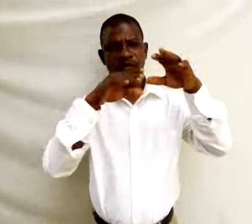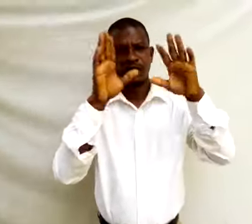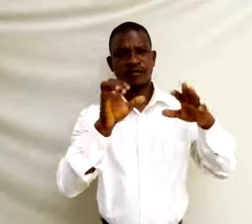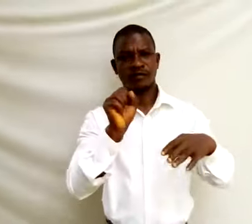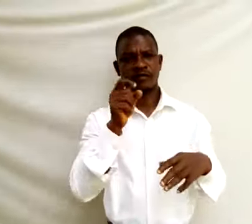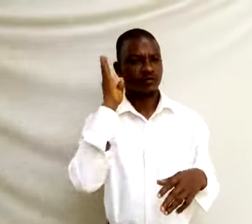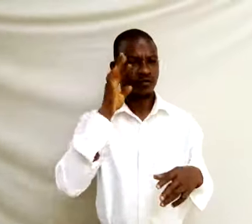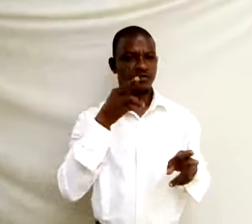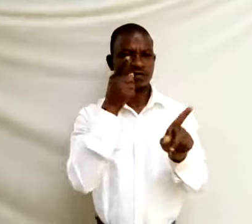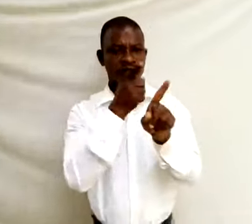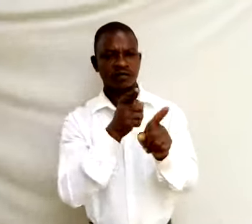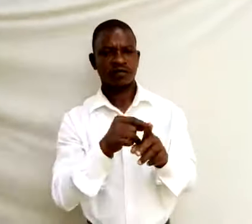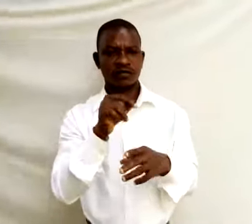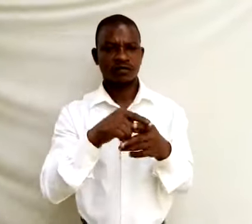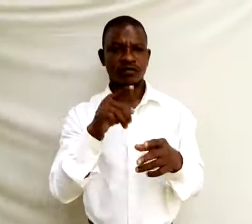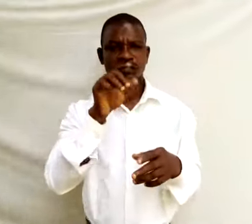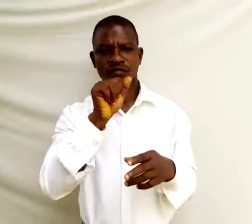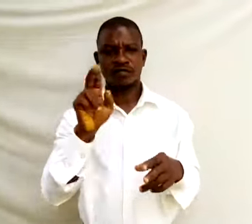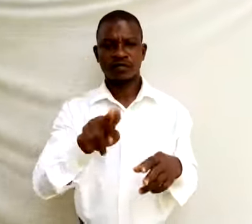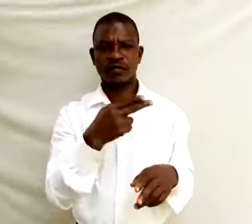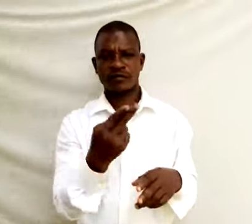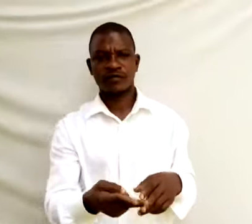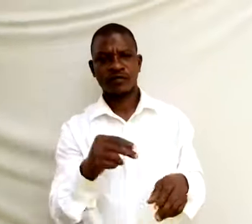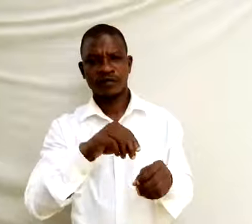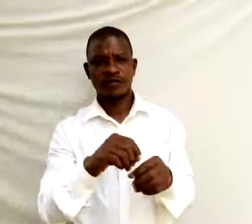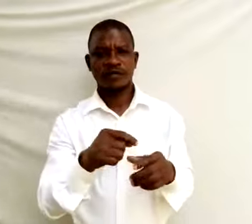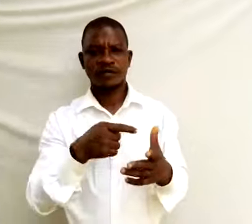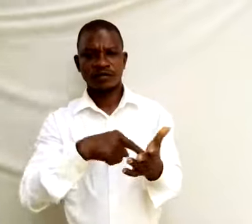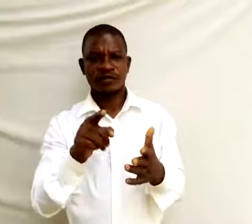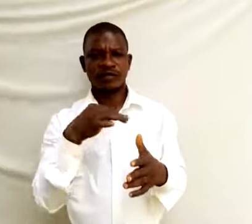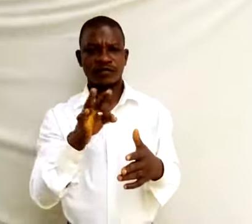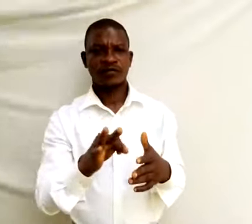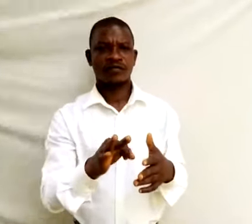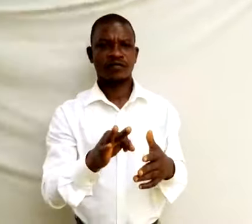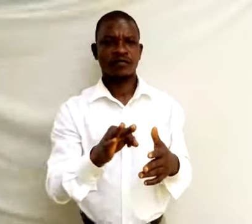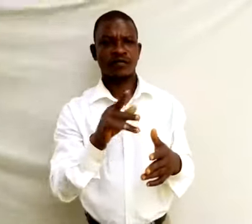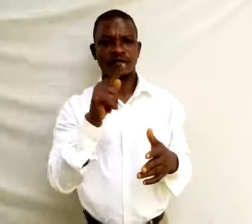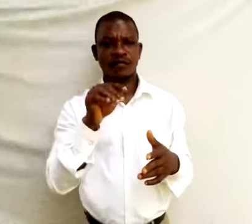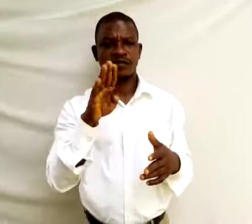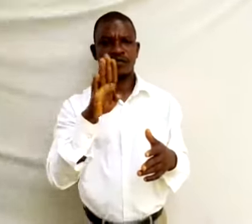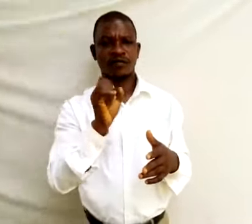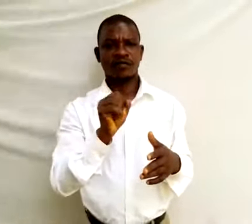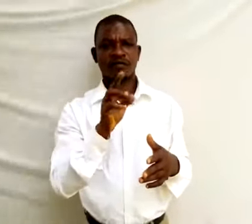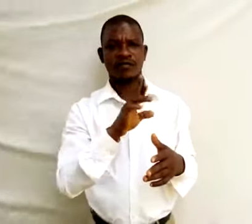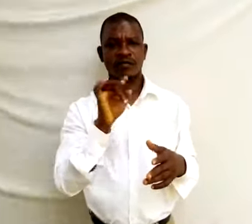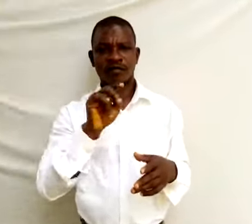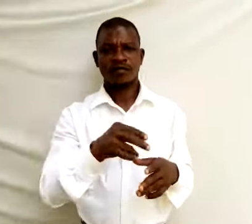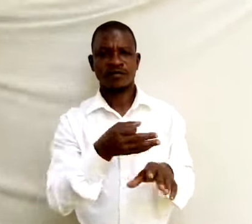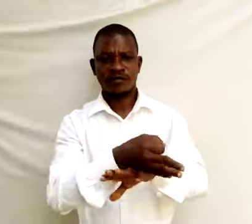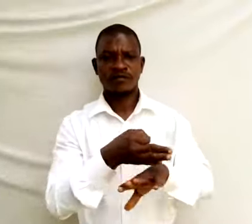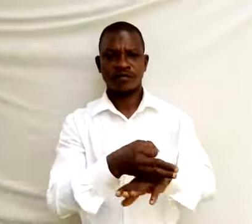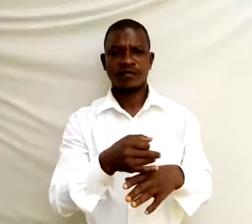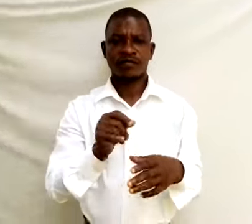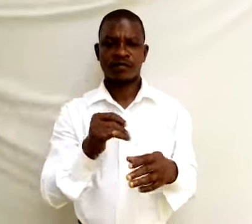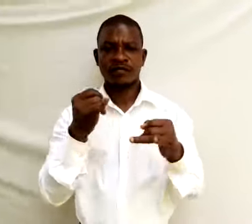will result to a fall in supply of timber in furniture industry,